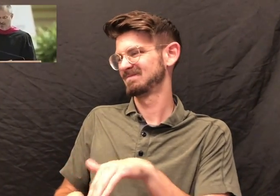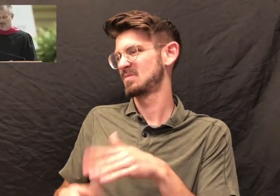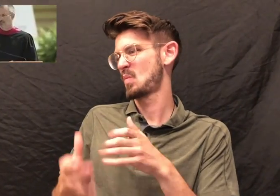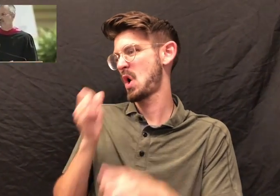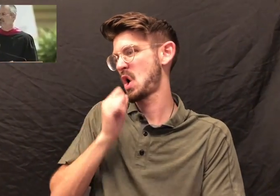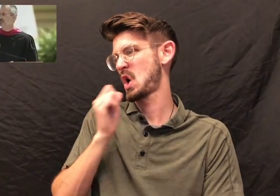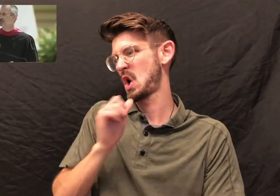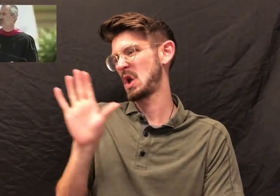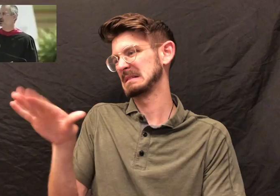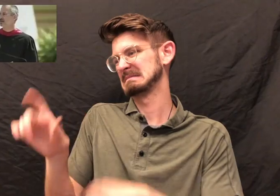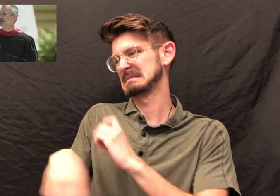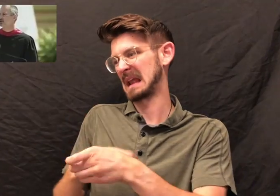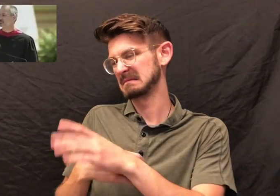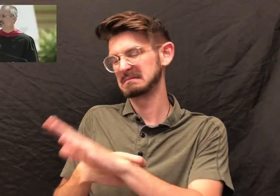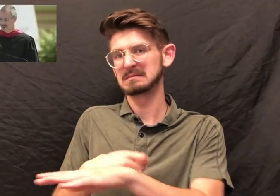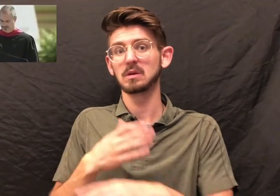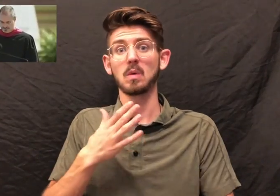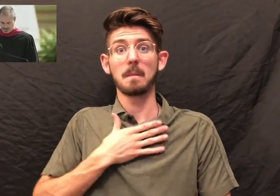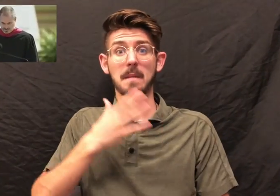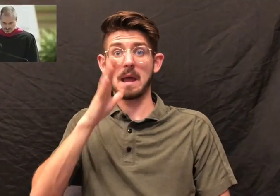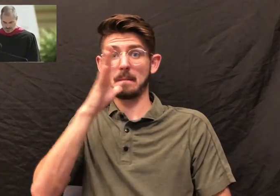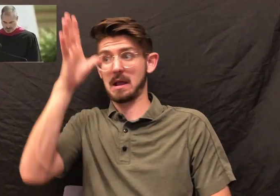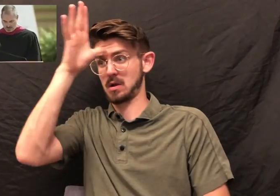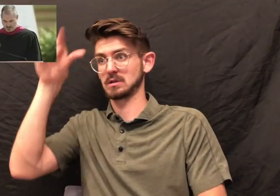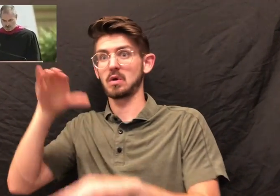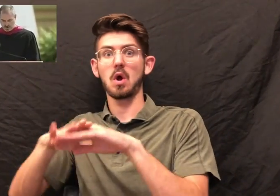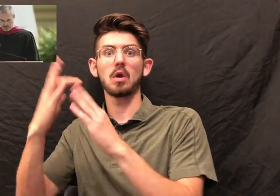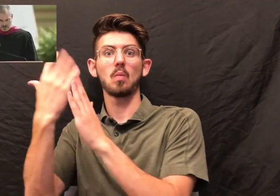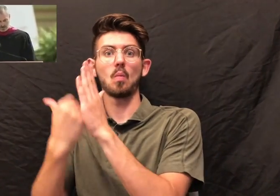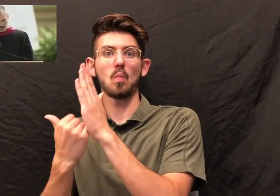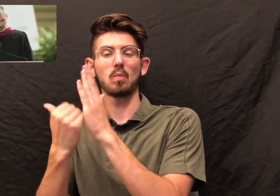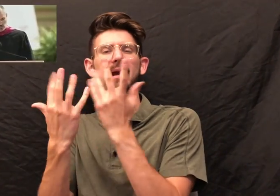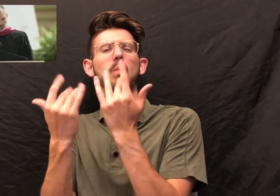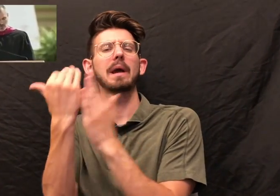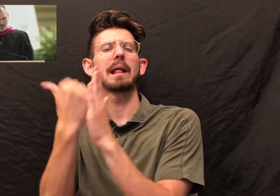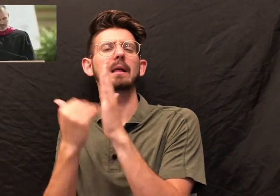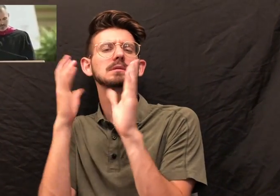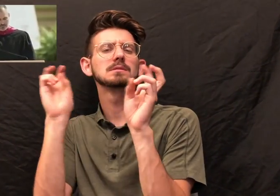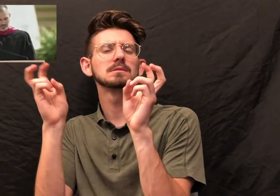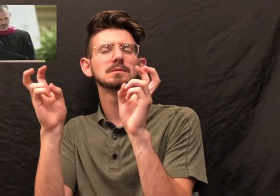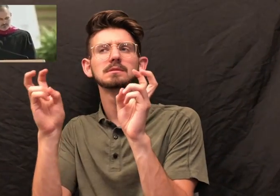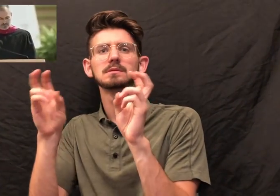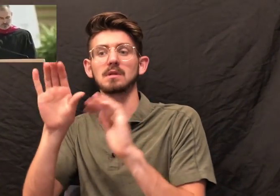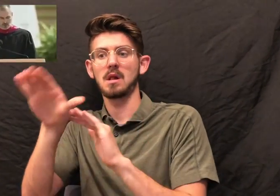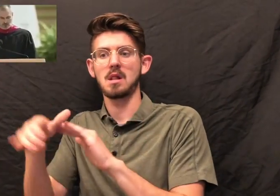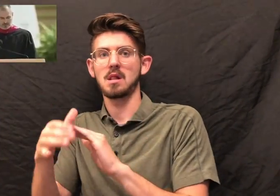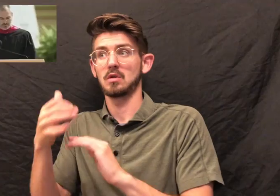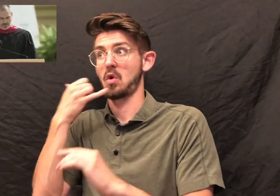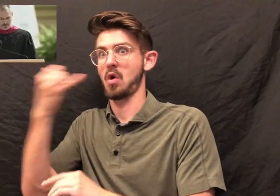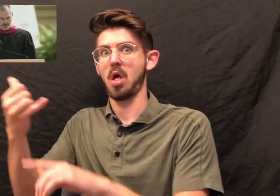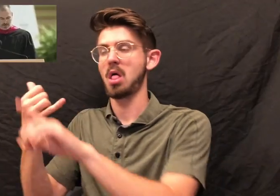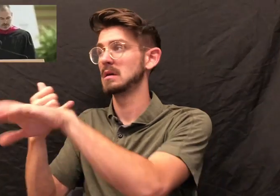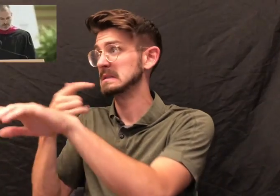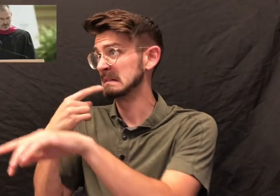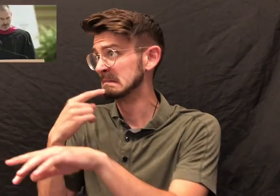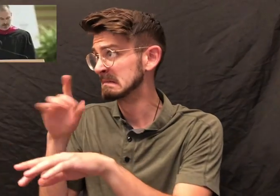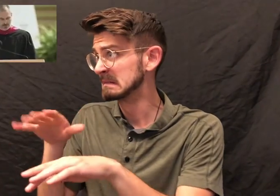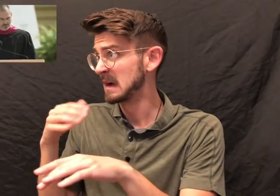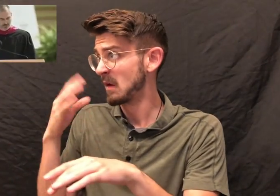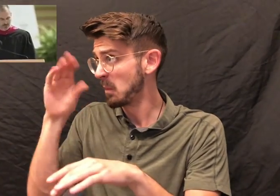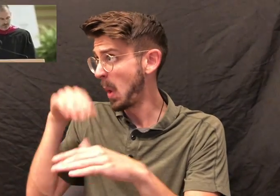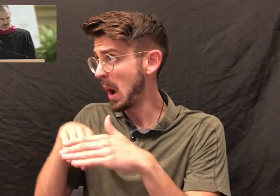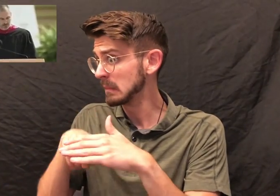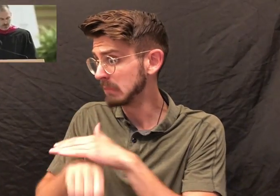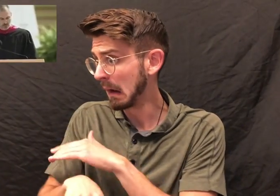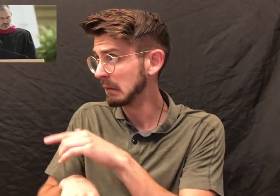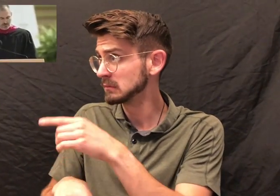my parents, who were on a waiting list, got a call in the middle of the night asking, "We've got an unexpected baby boy. Do you